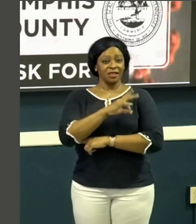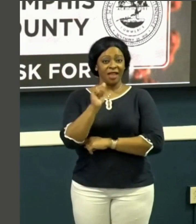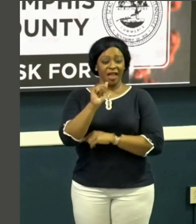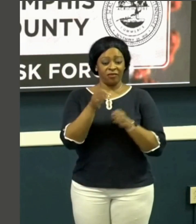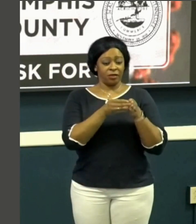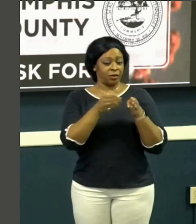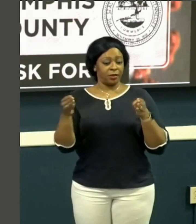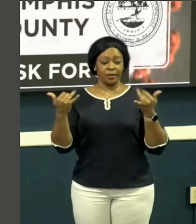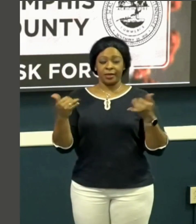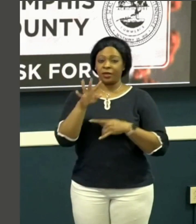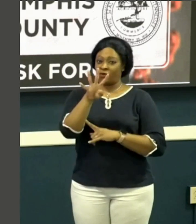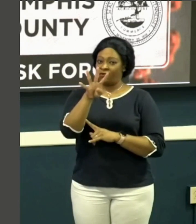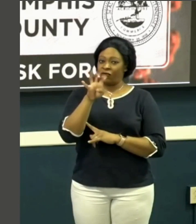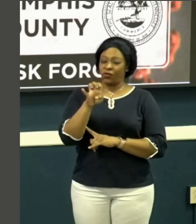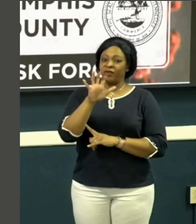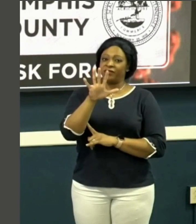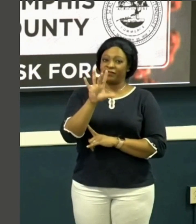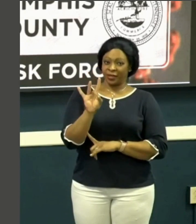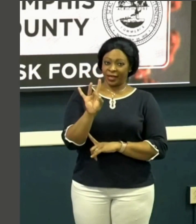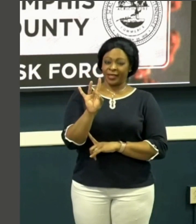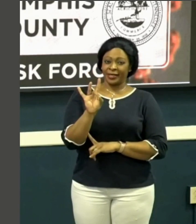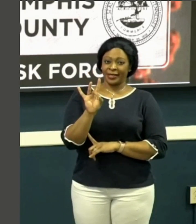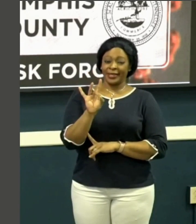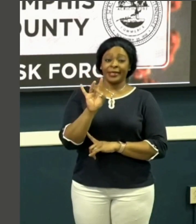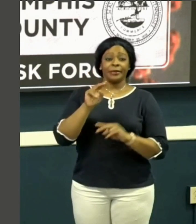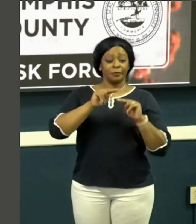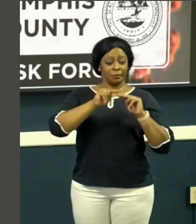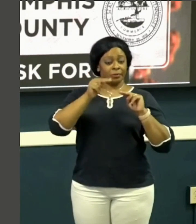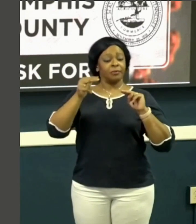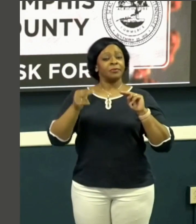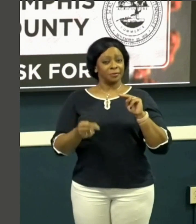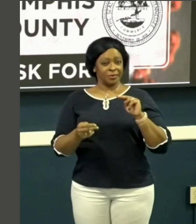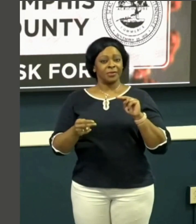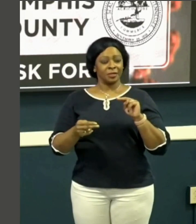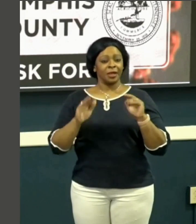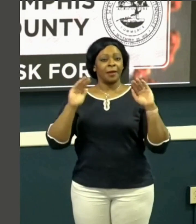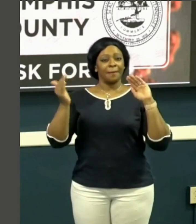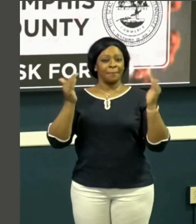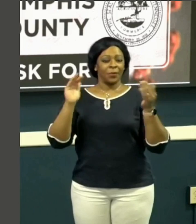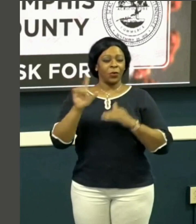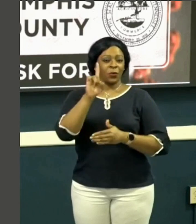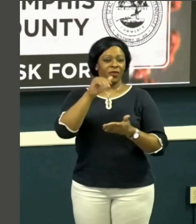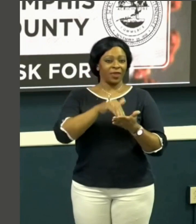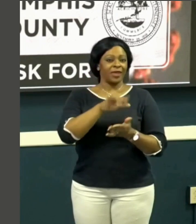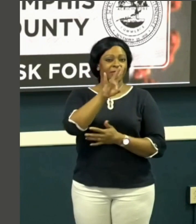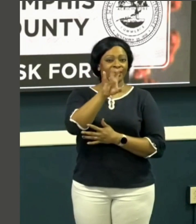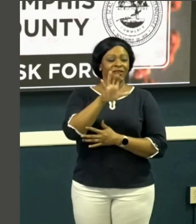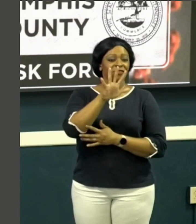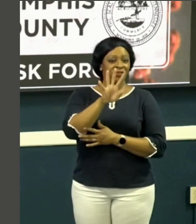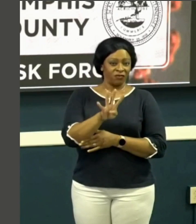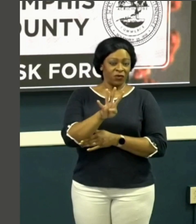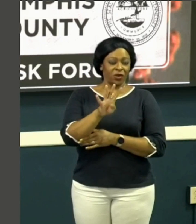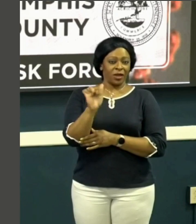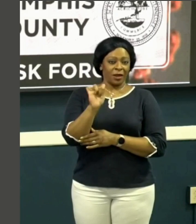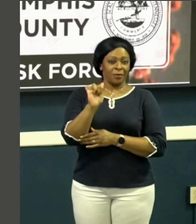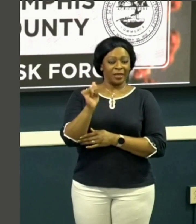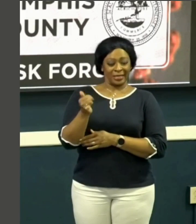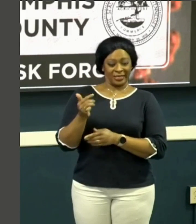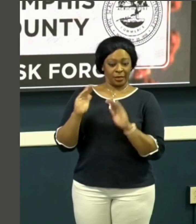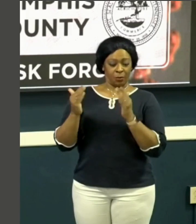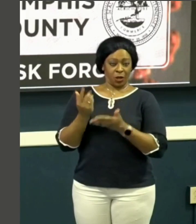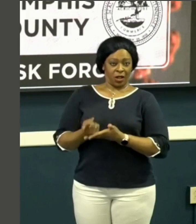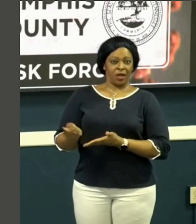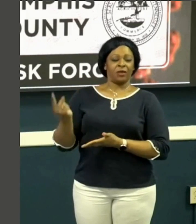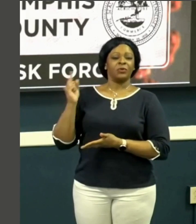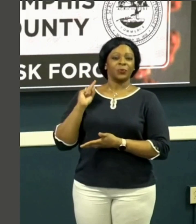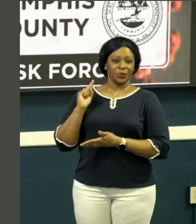day is now 458. That is down significantly from the 1,754 average this time last